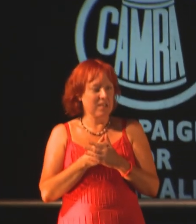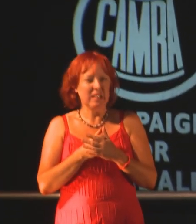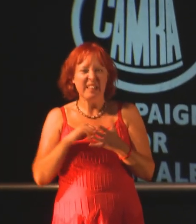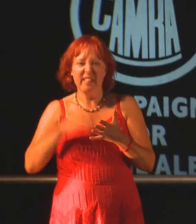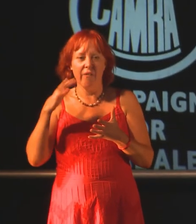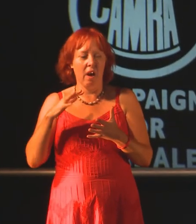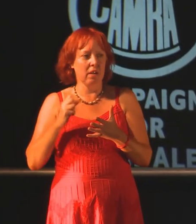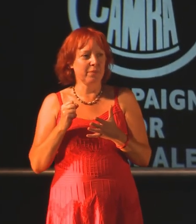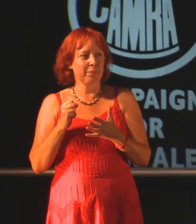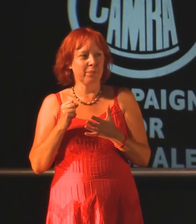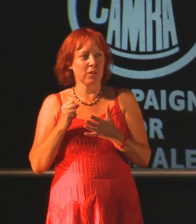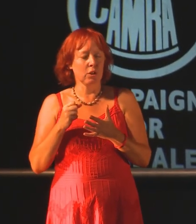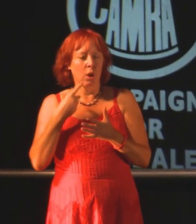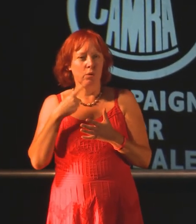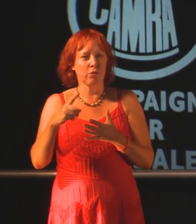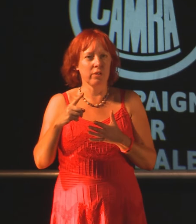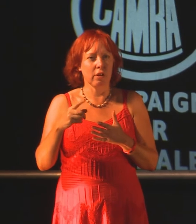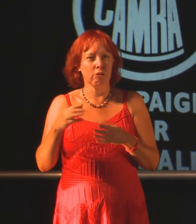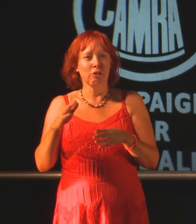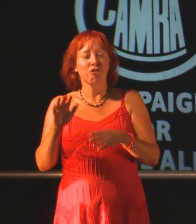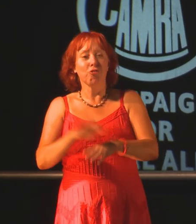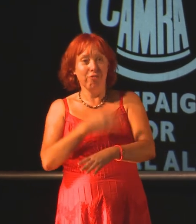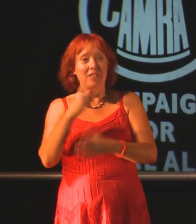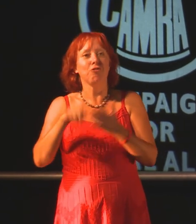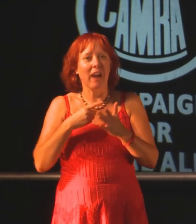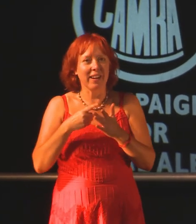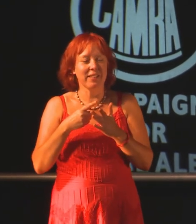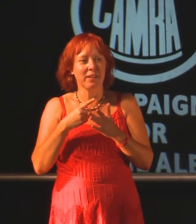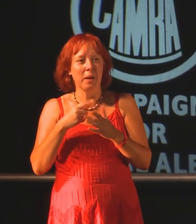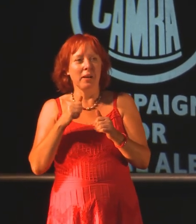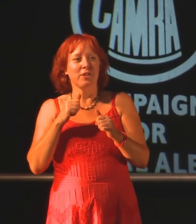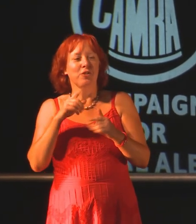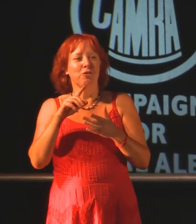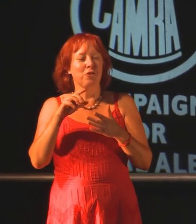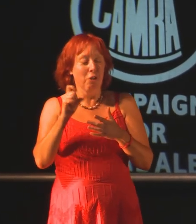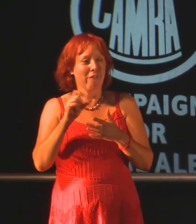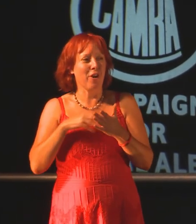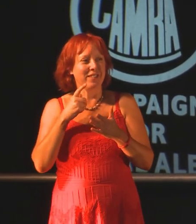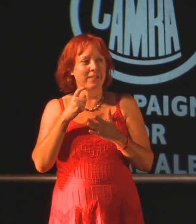The silver goes to Green Jack Trawler Boys Best Bitter.